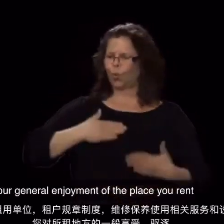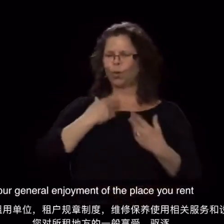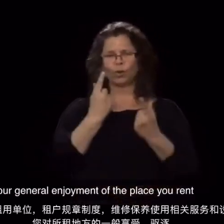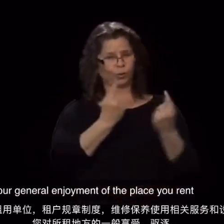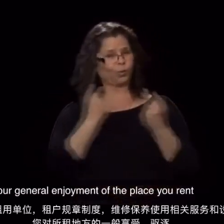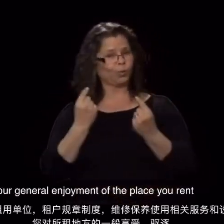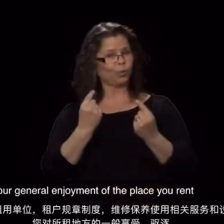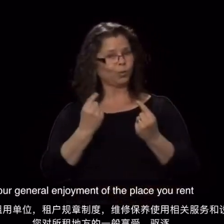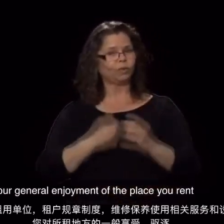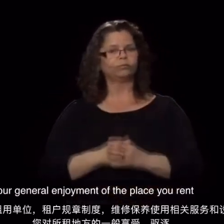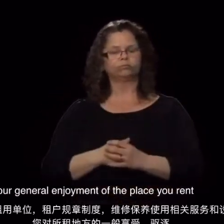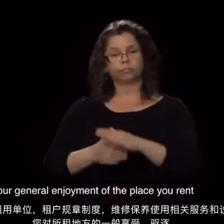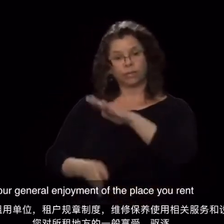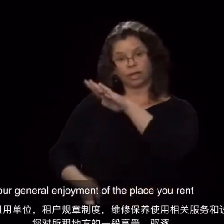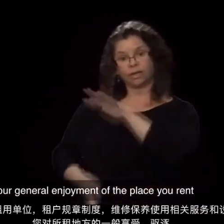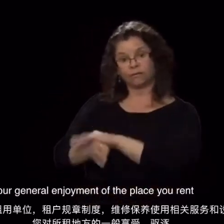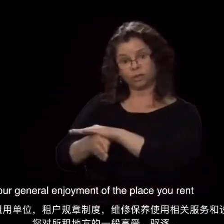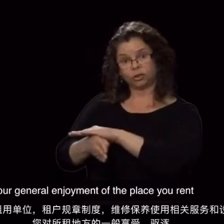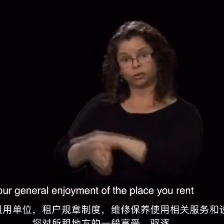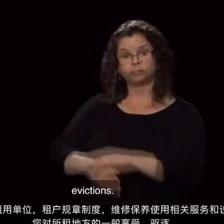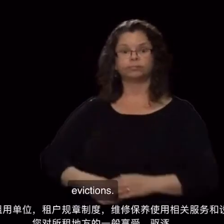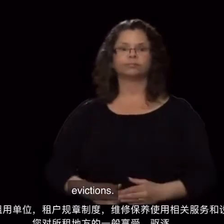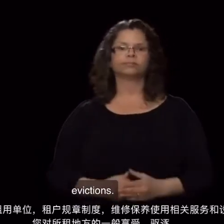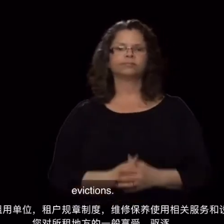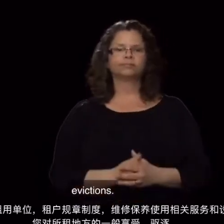the place you rent, evictions.